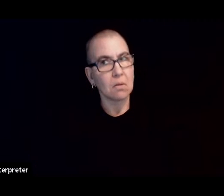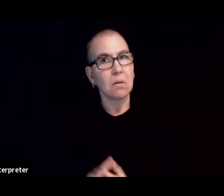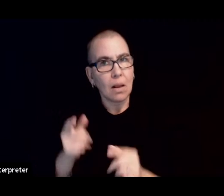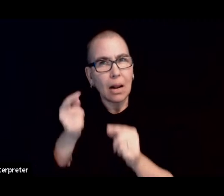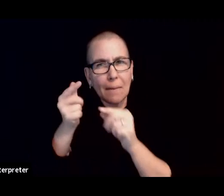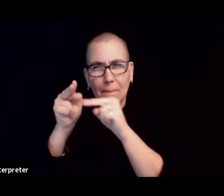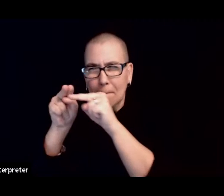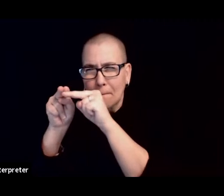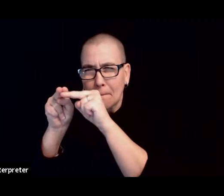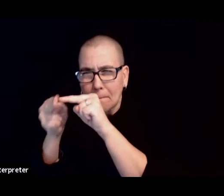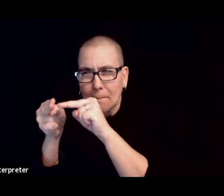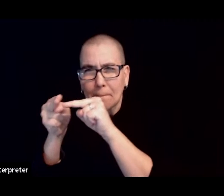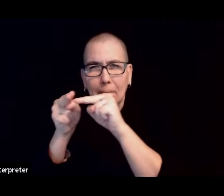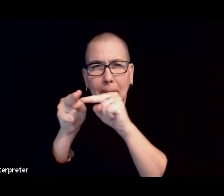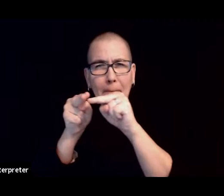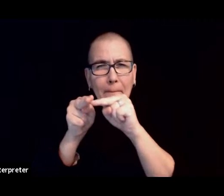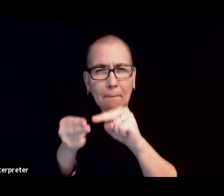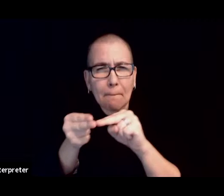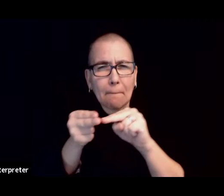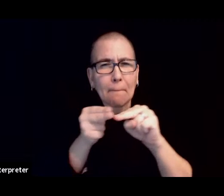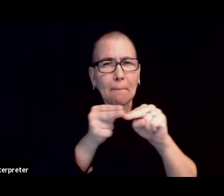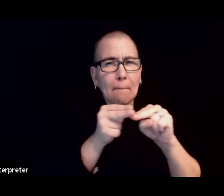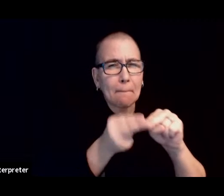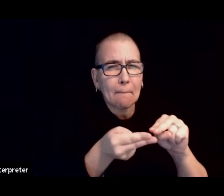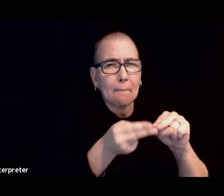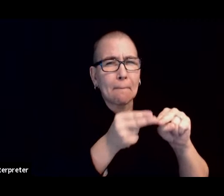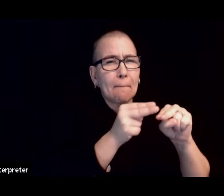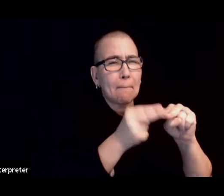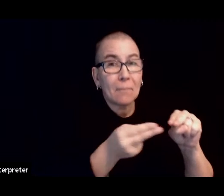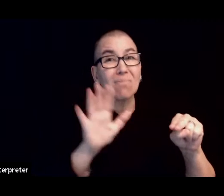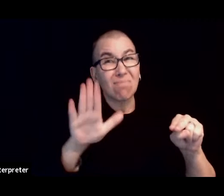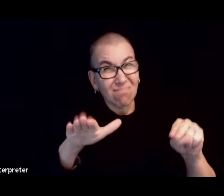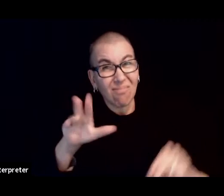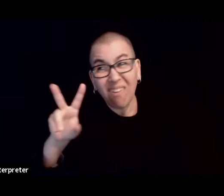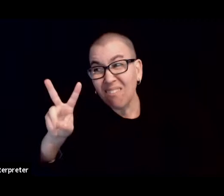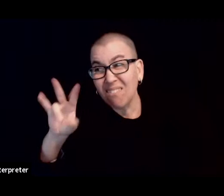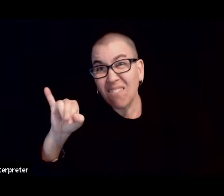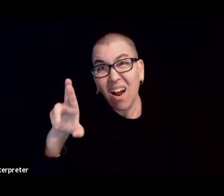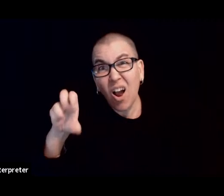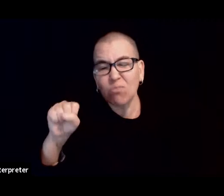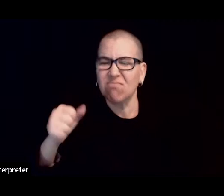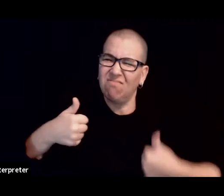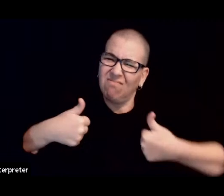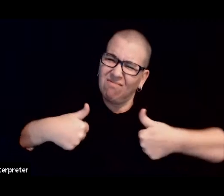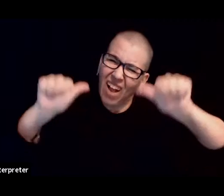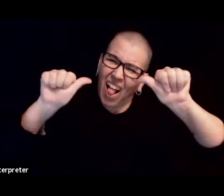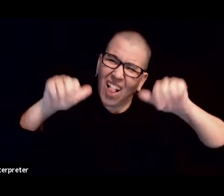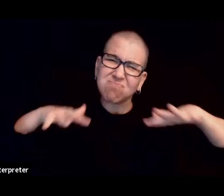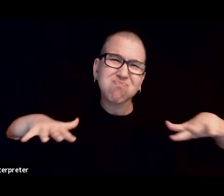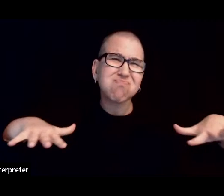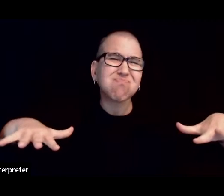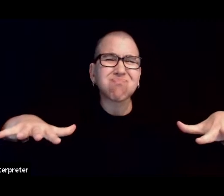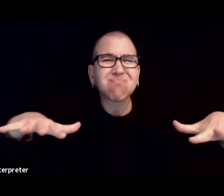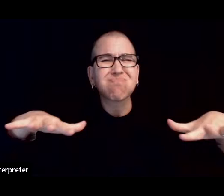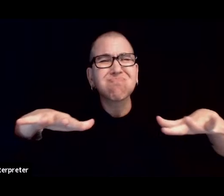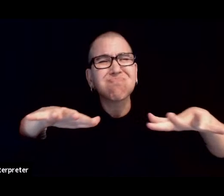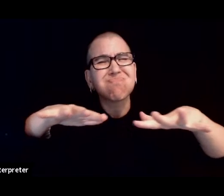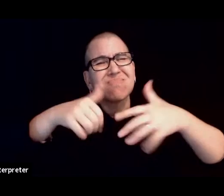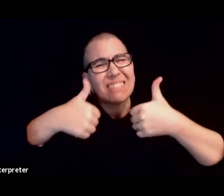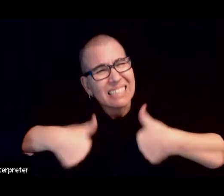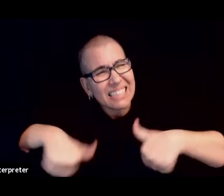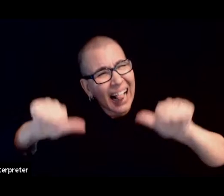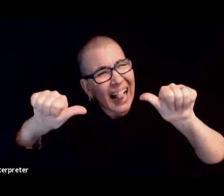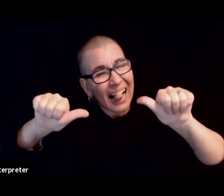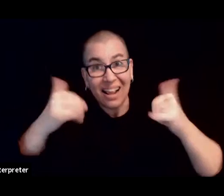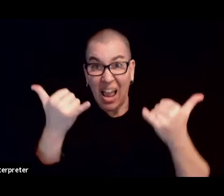lot of virus circulating in our communities, and as we head into the end-of-year holidays, it's just really critical that